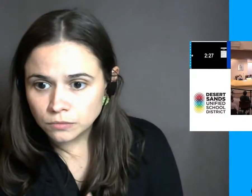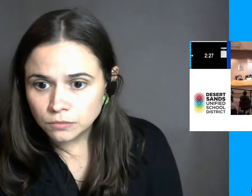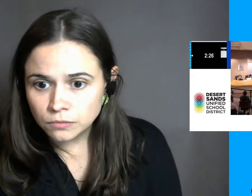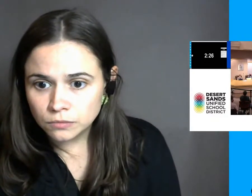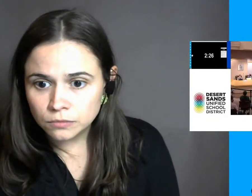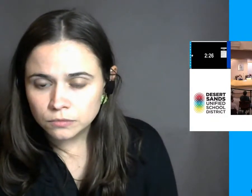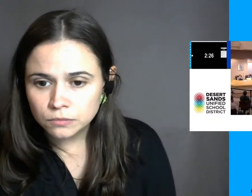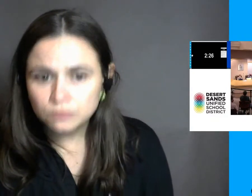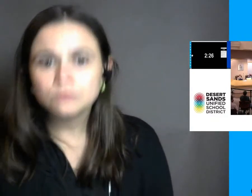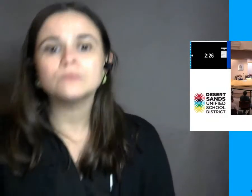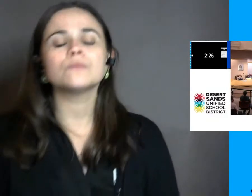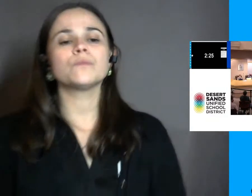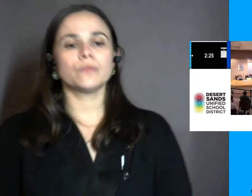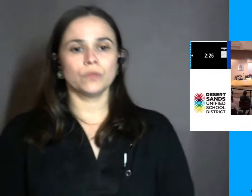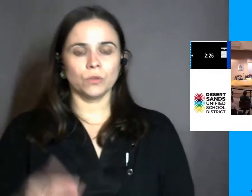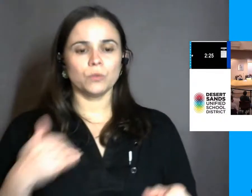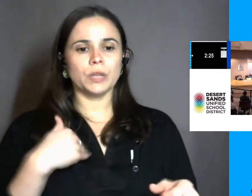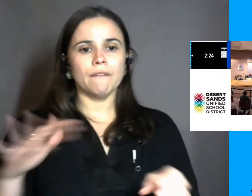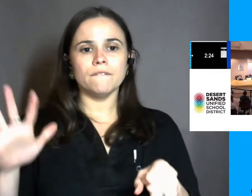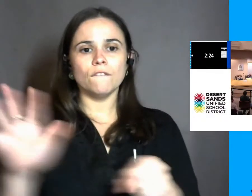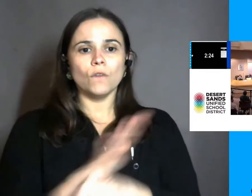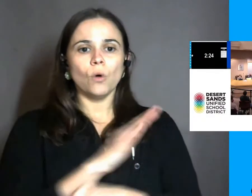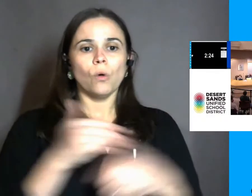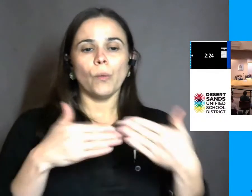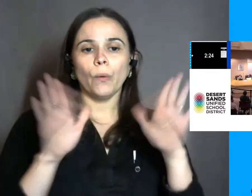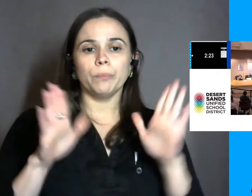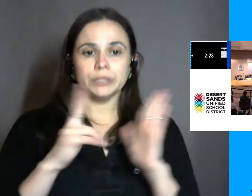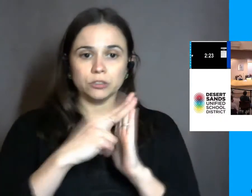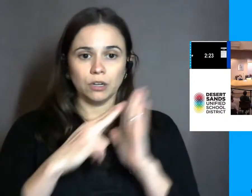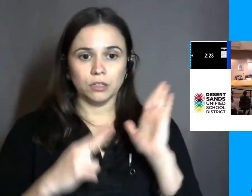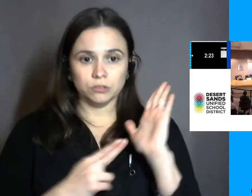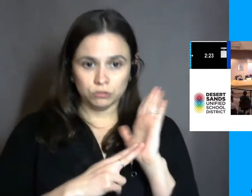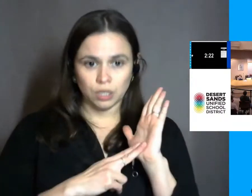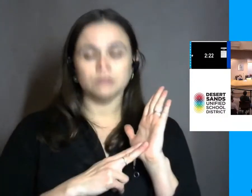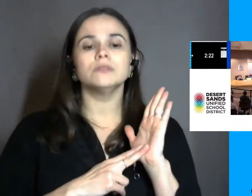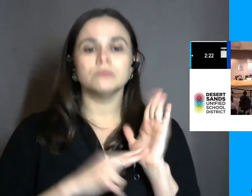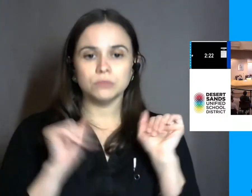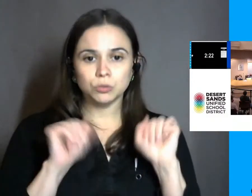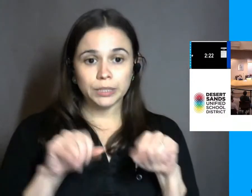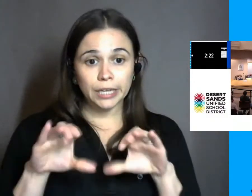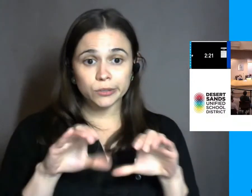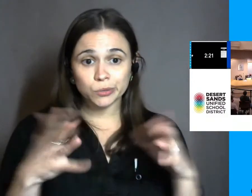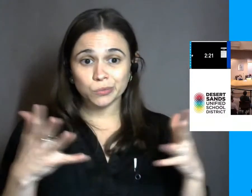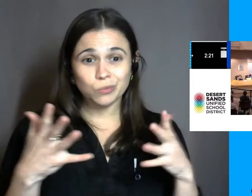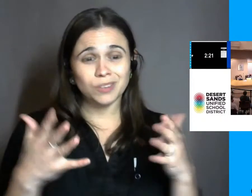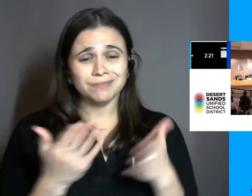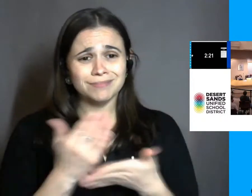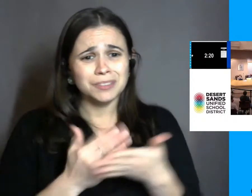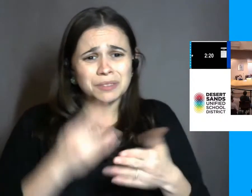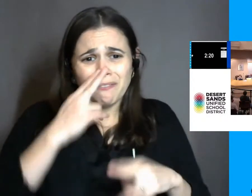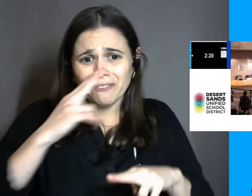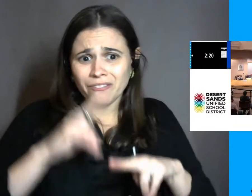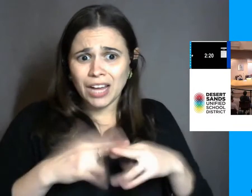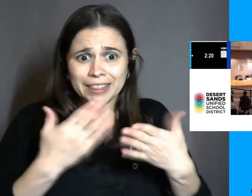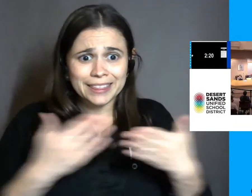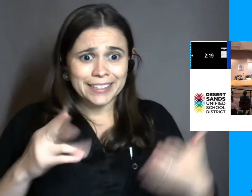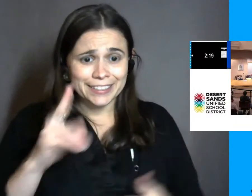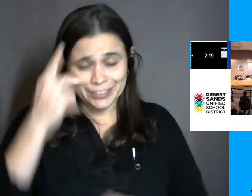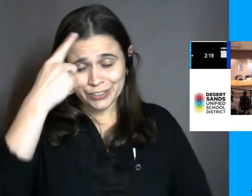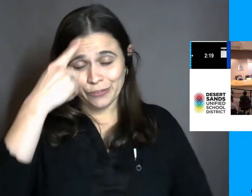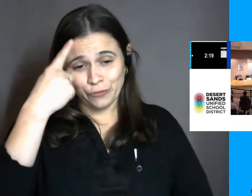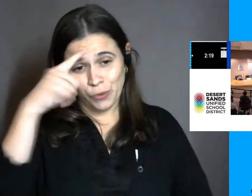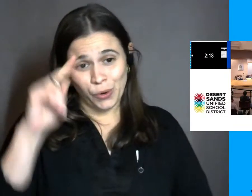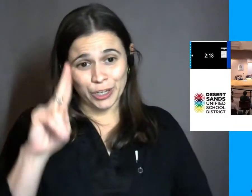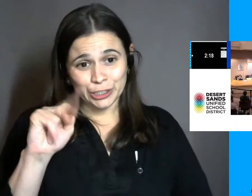open contract, which means that we get to do, in my personal opinion, some of the fun things that unions get to do,